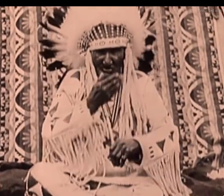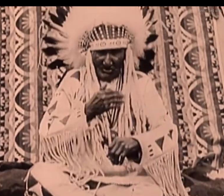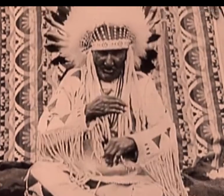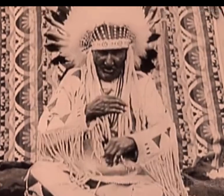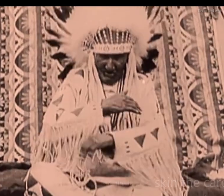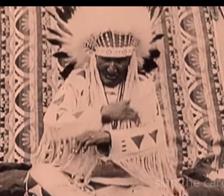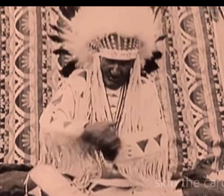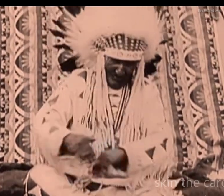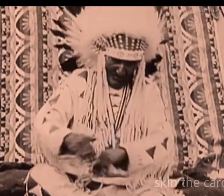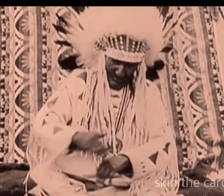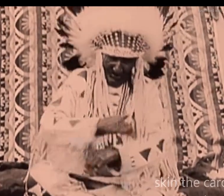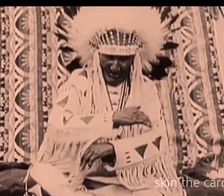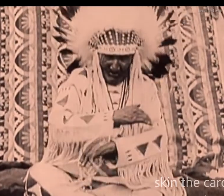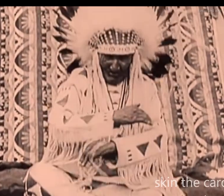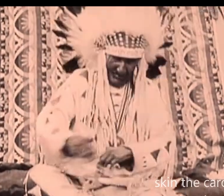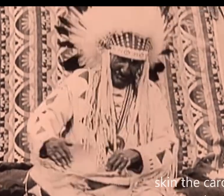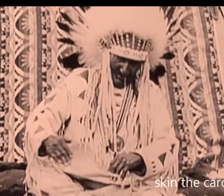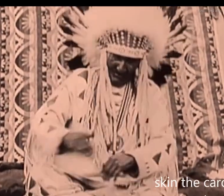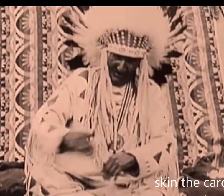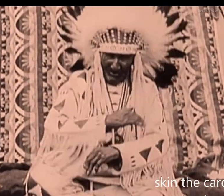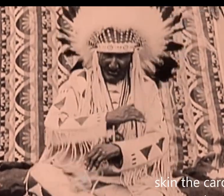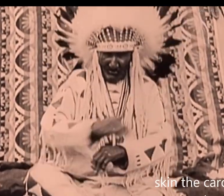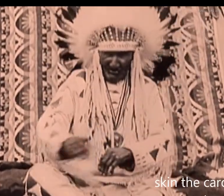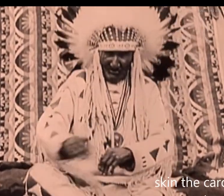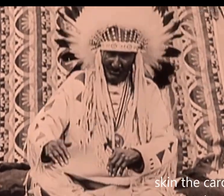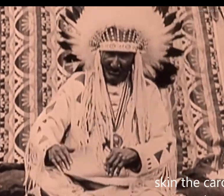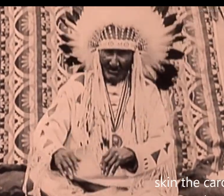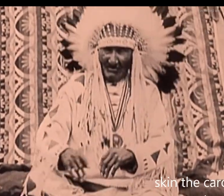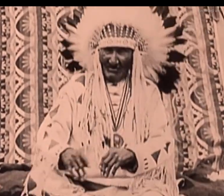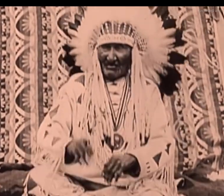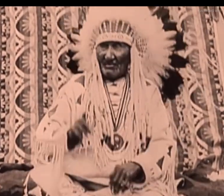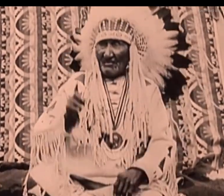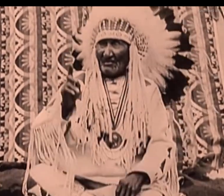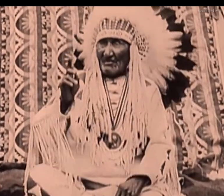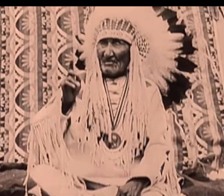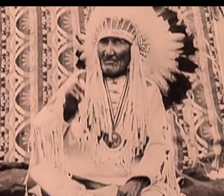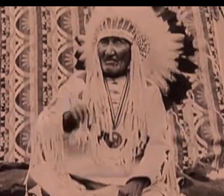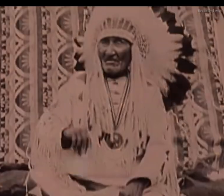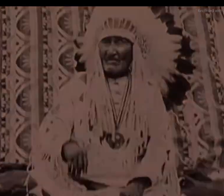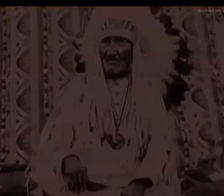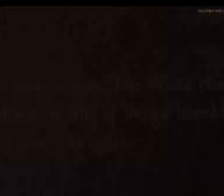The hunters draw their knives and fall to skinning the game.